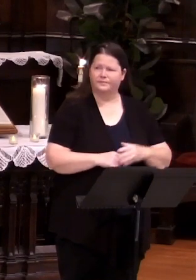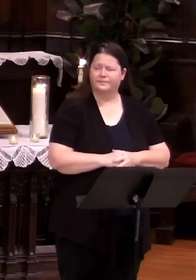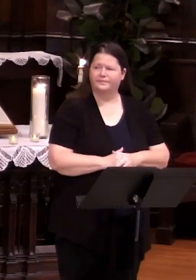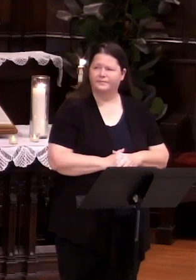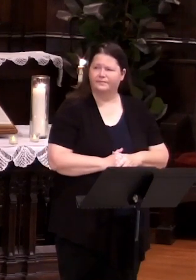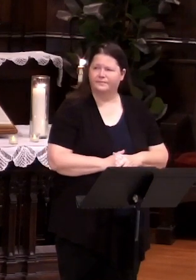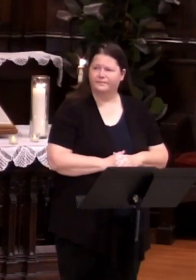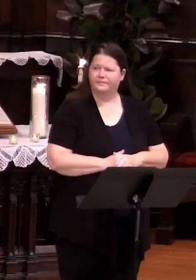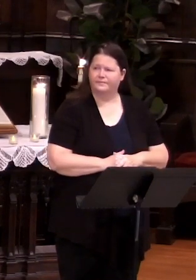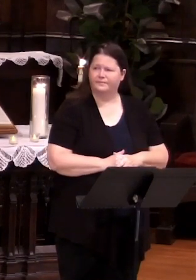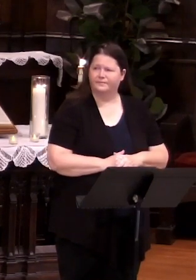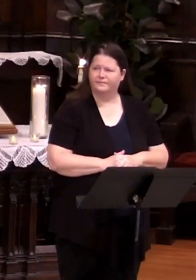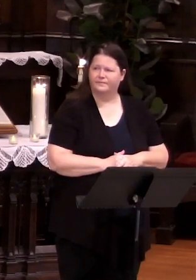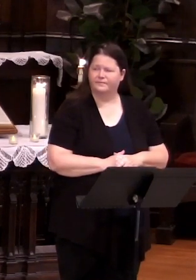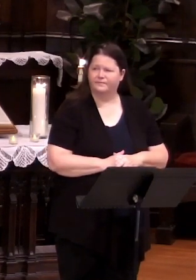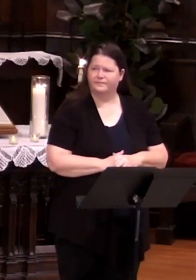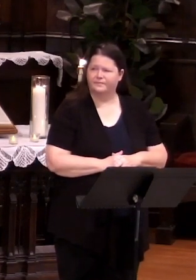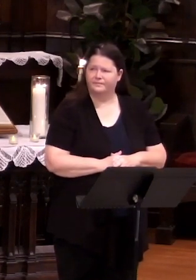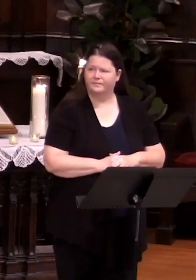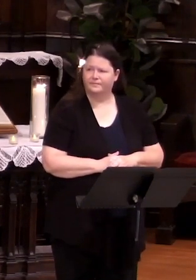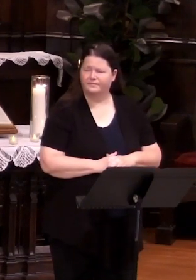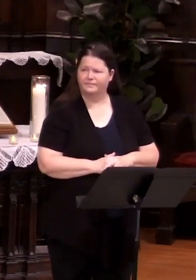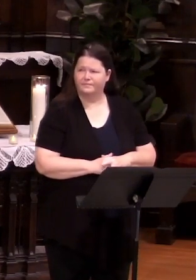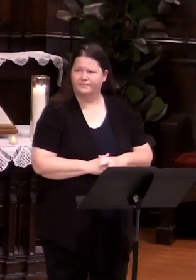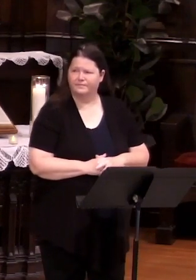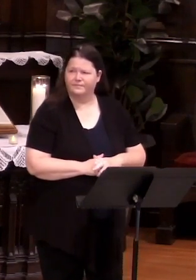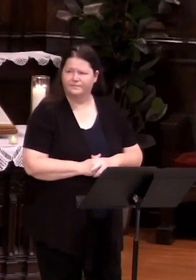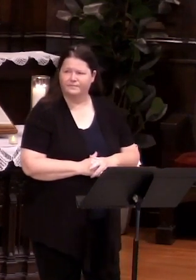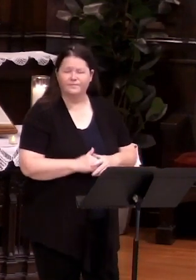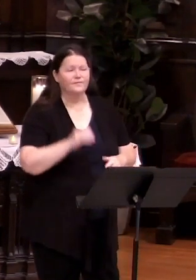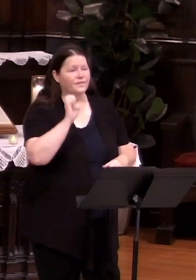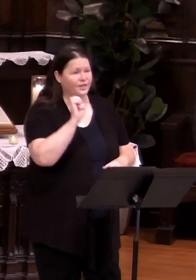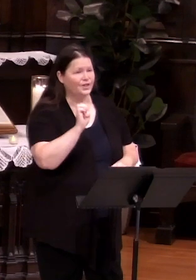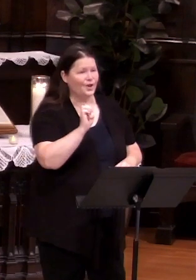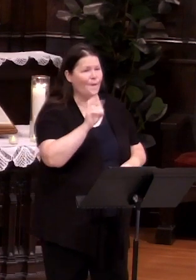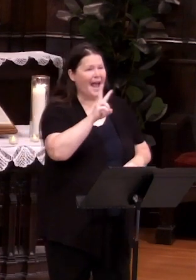Eva is another word for Eve in Spanish.